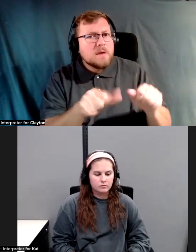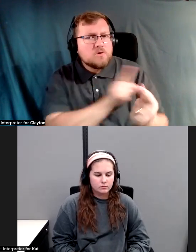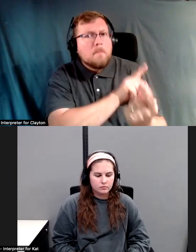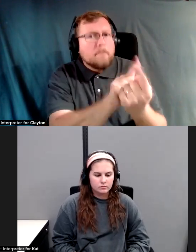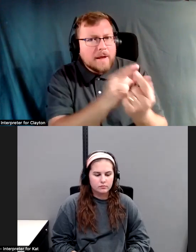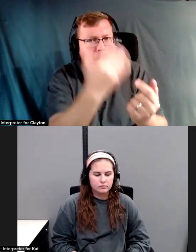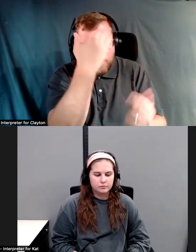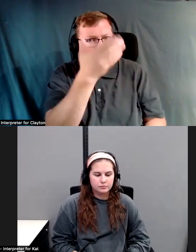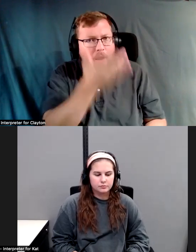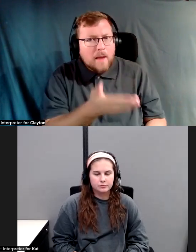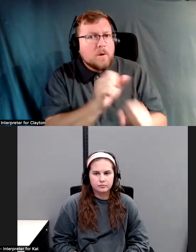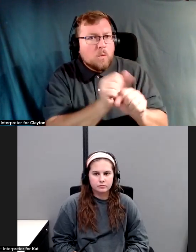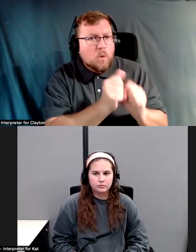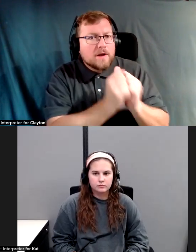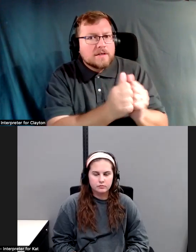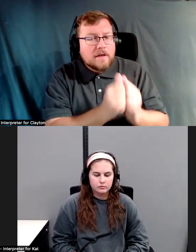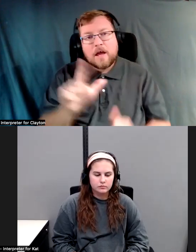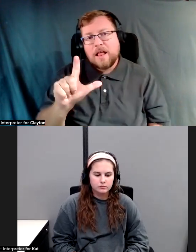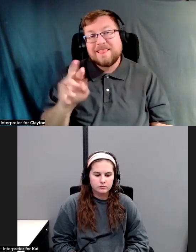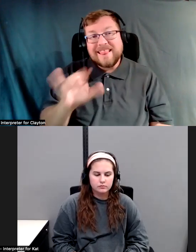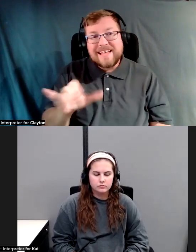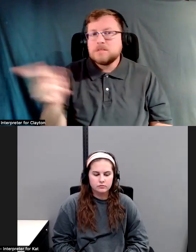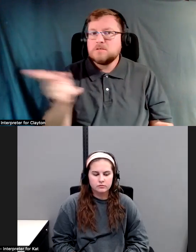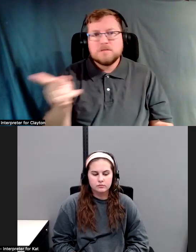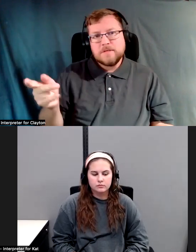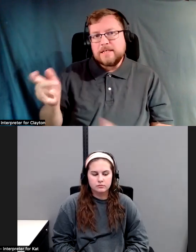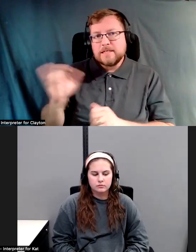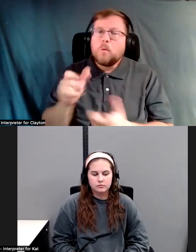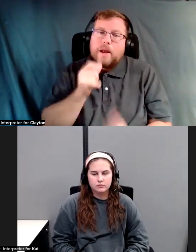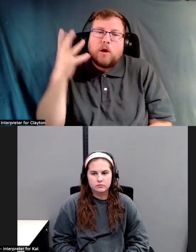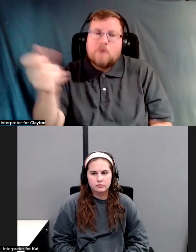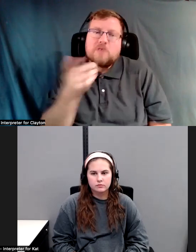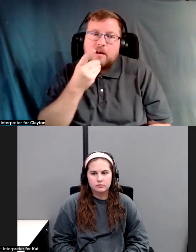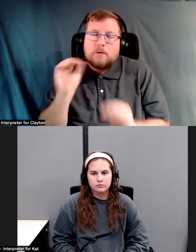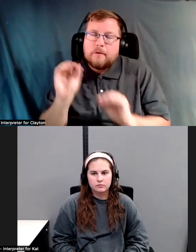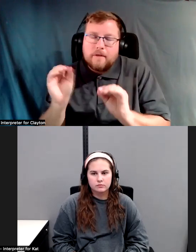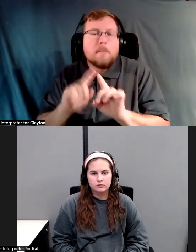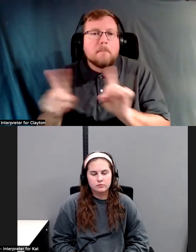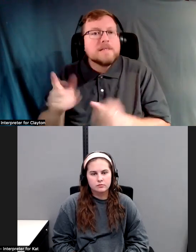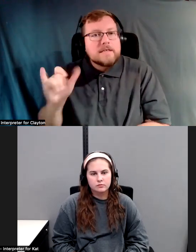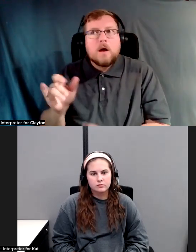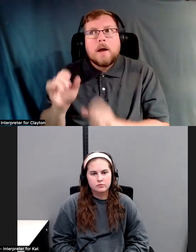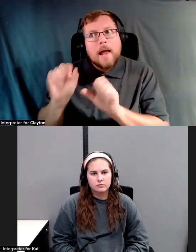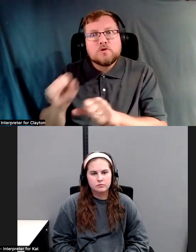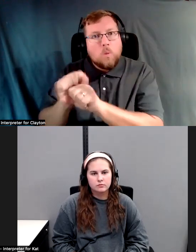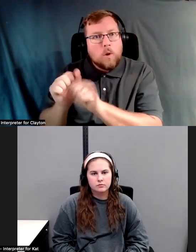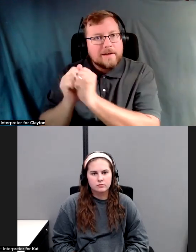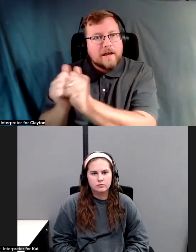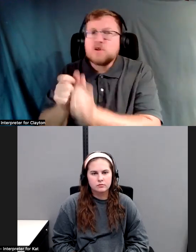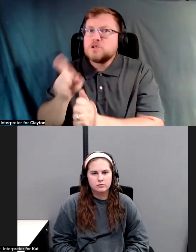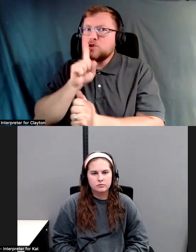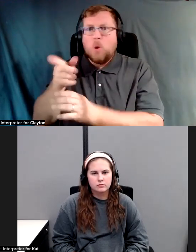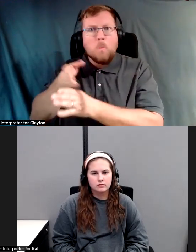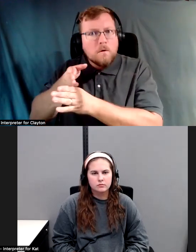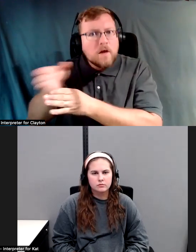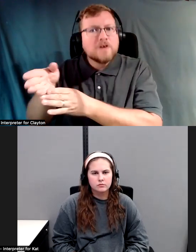him. And Lacey's fantastic as well. I mean, we didn't get to, go for dinner or anything like that. But just working with her, she's so professional, so